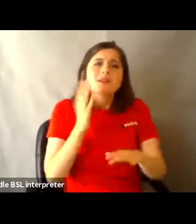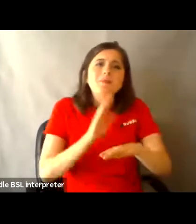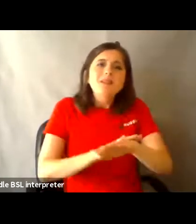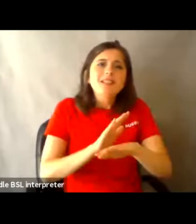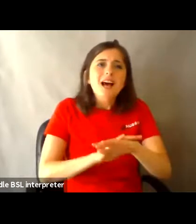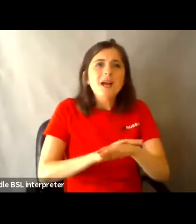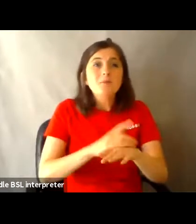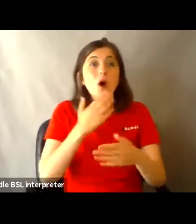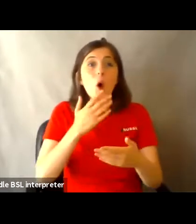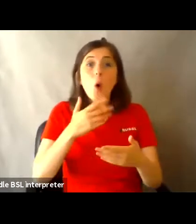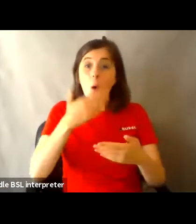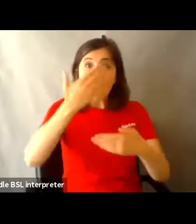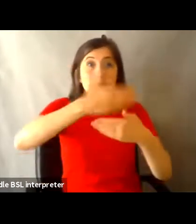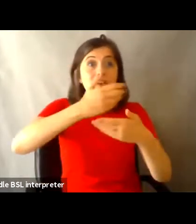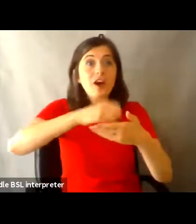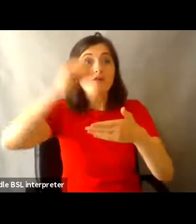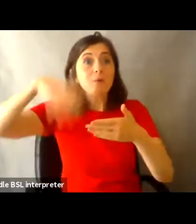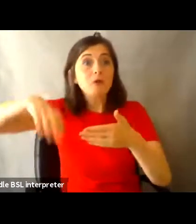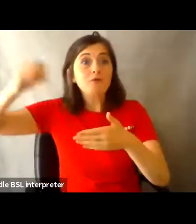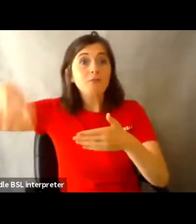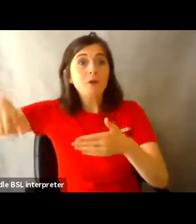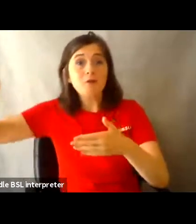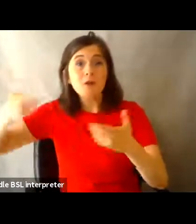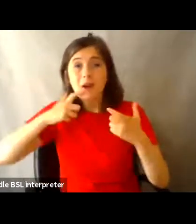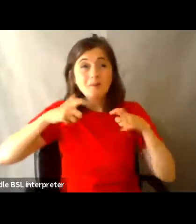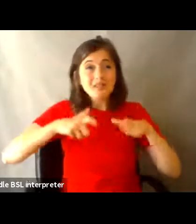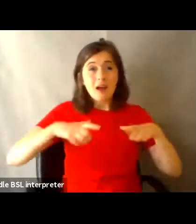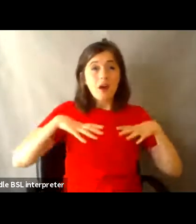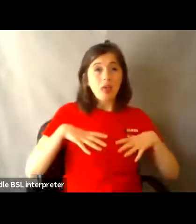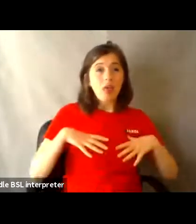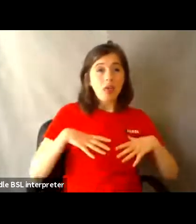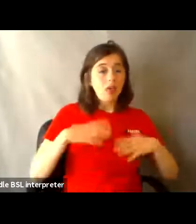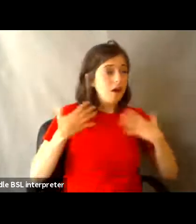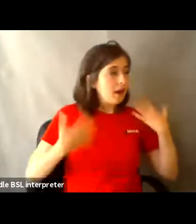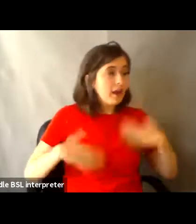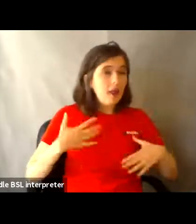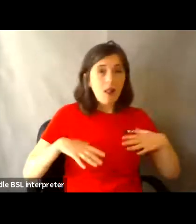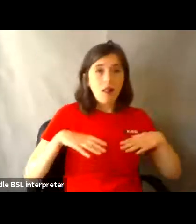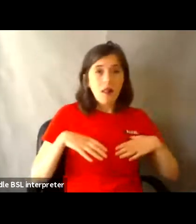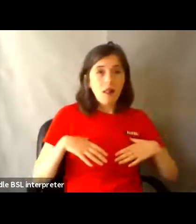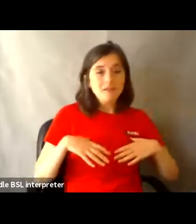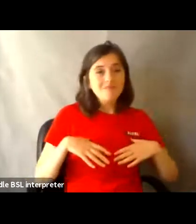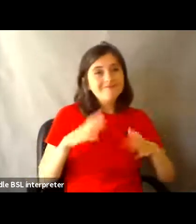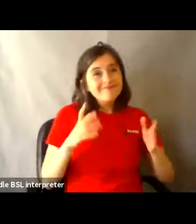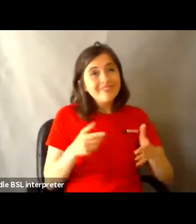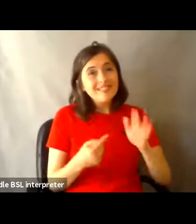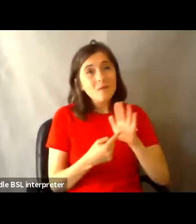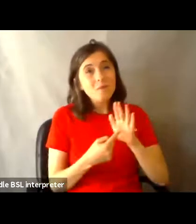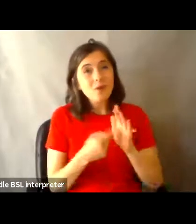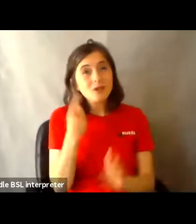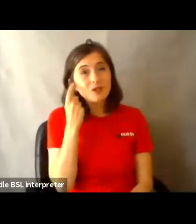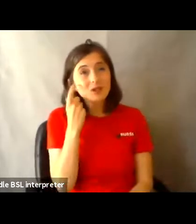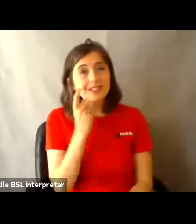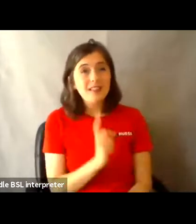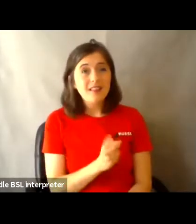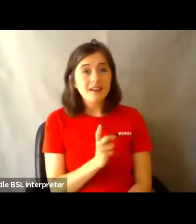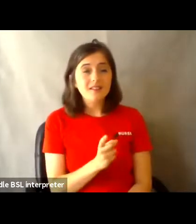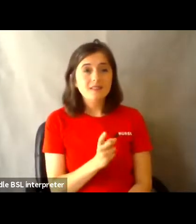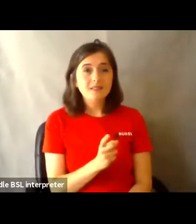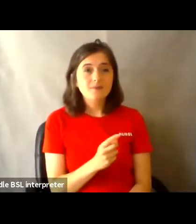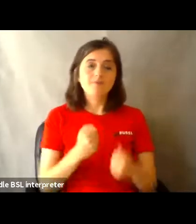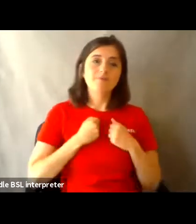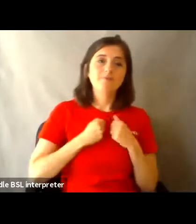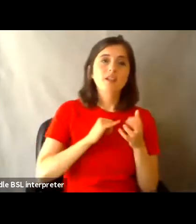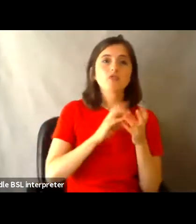me. And this is something that's really important to consider. At Strive UK, we are working with young adults with chronic